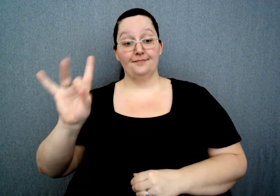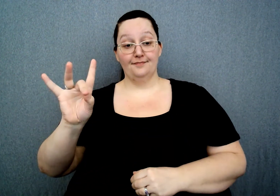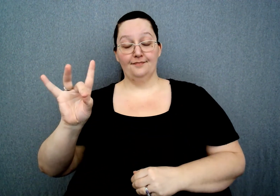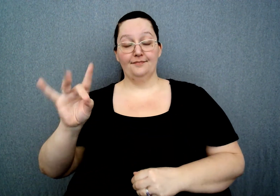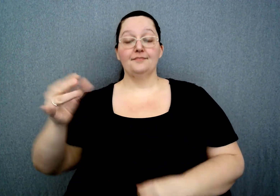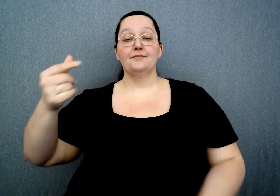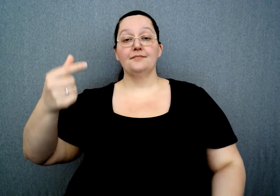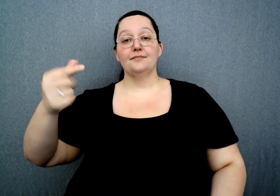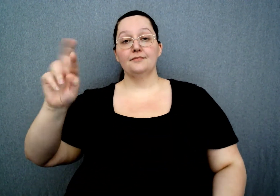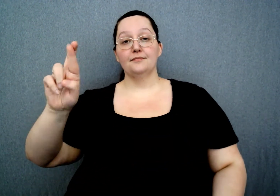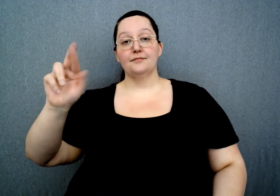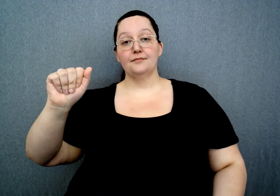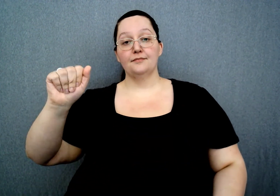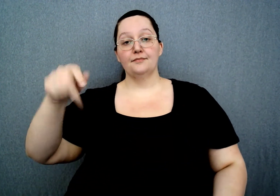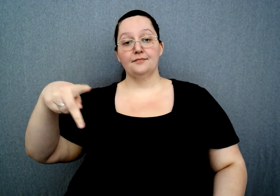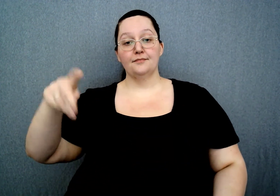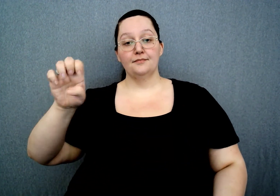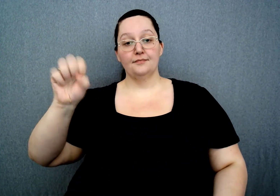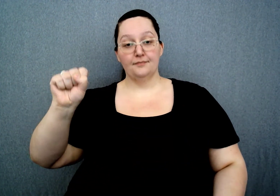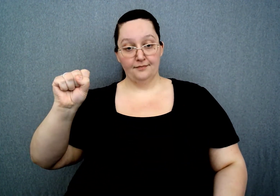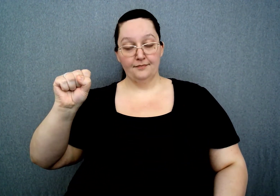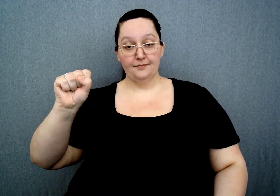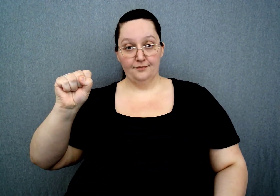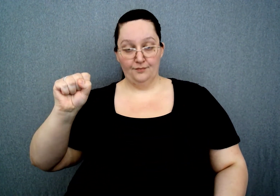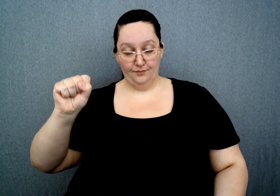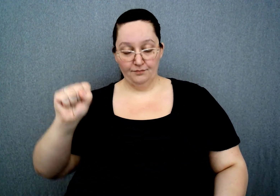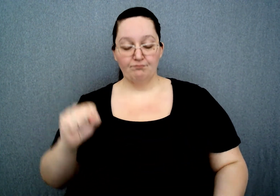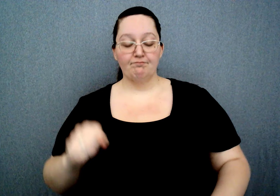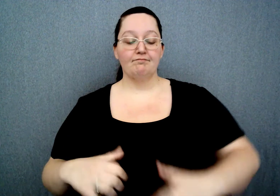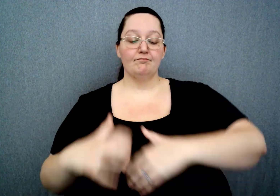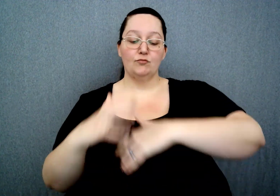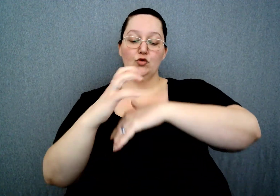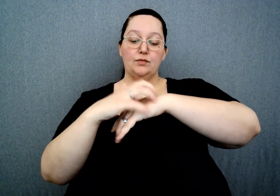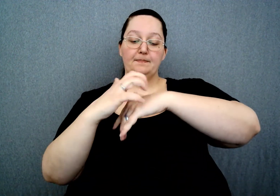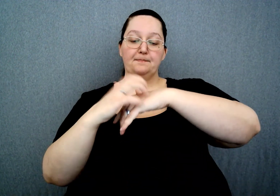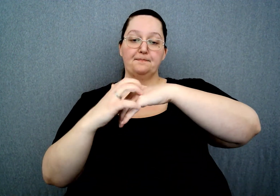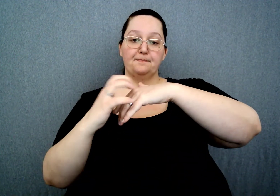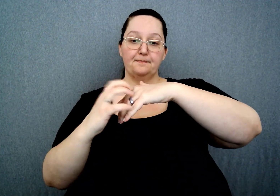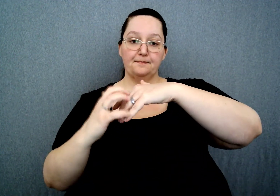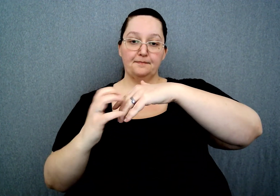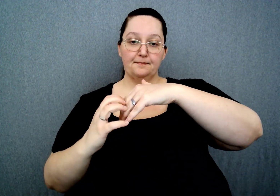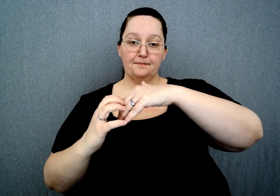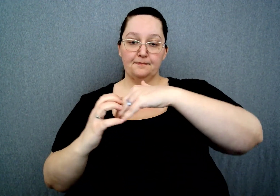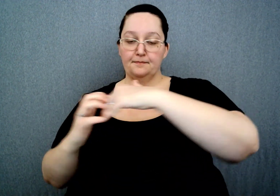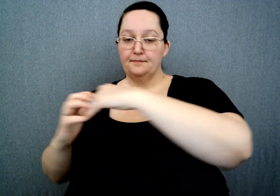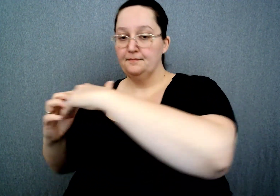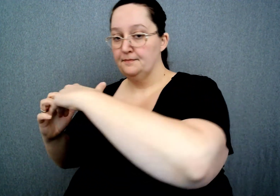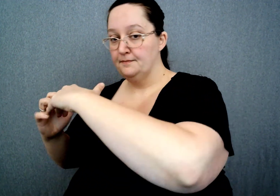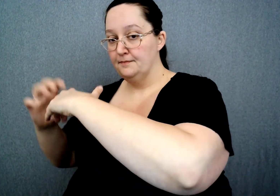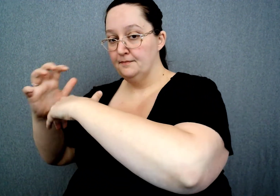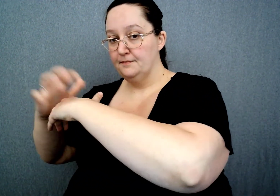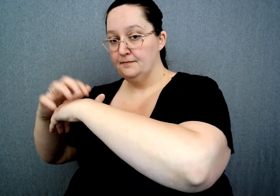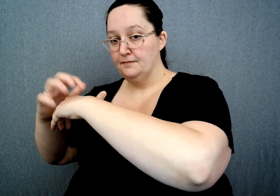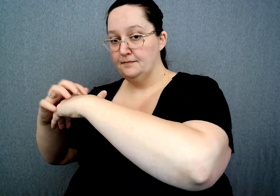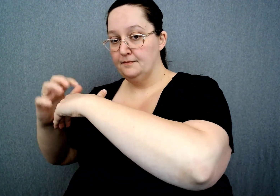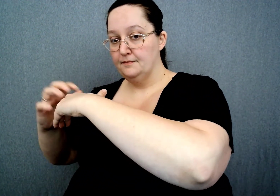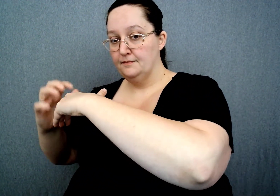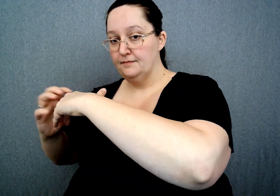twice. Number 58 is the sign grapes. Grapes, you're going to have a bent 5 with your dominant, and you're going to tap